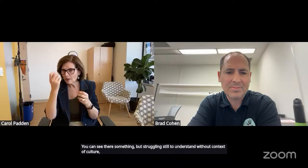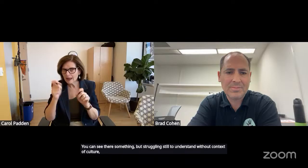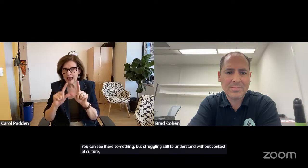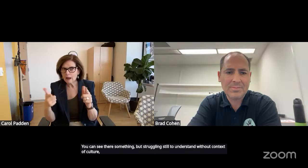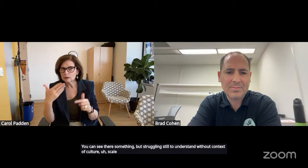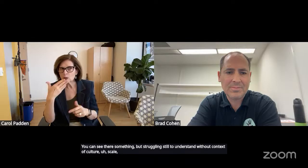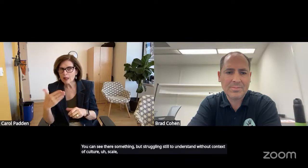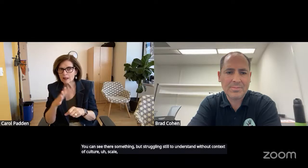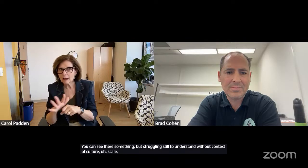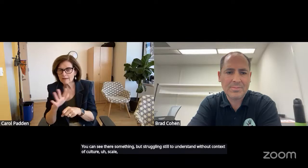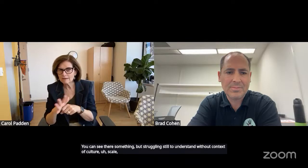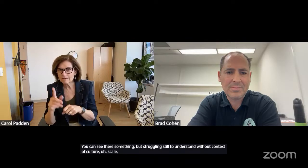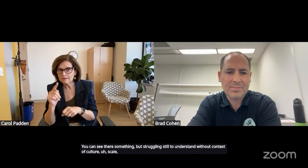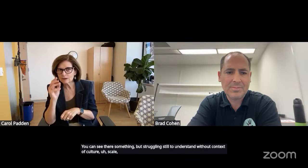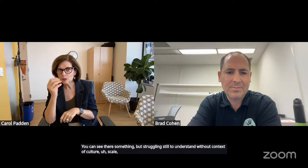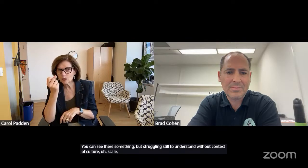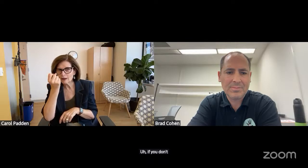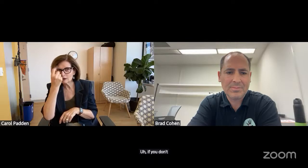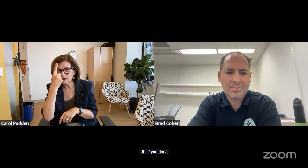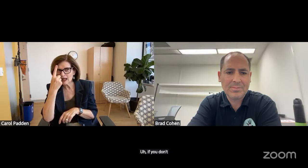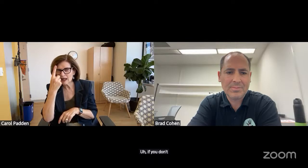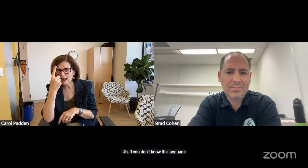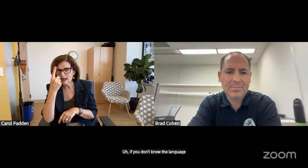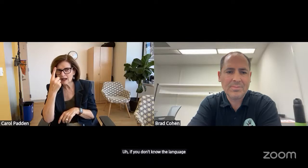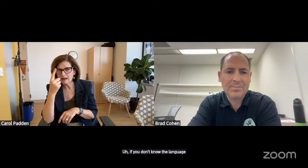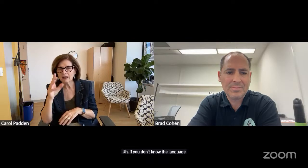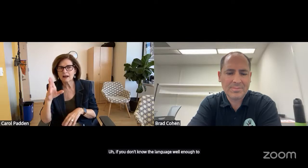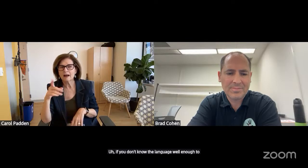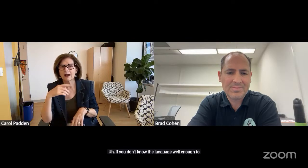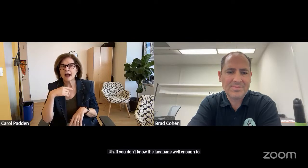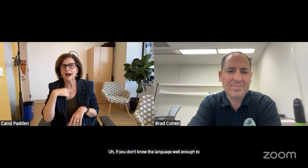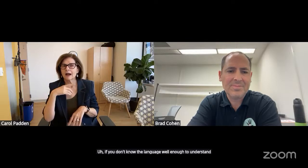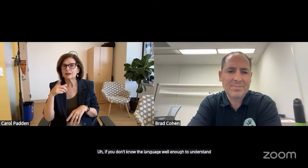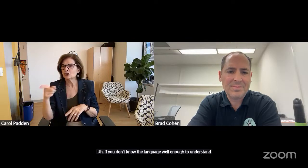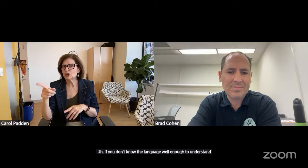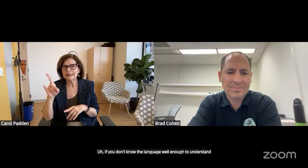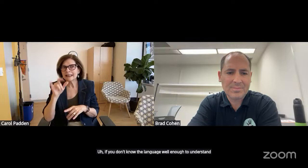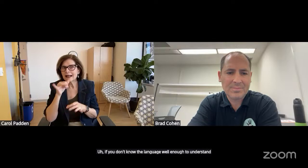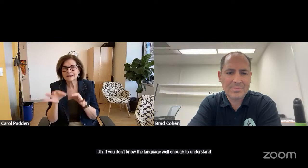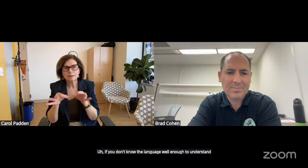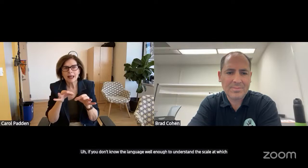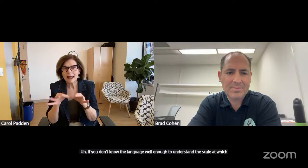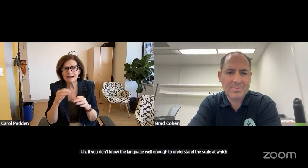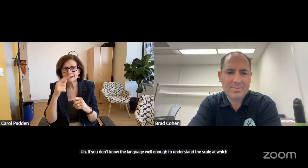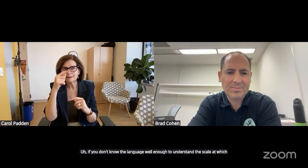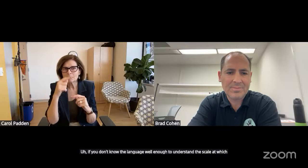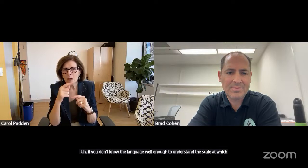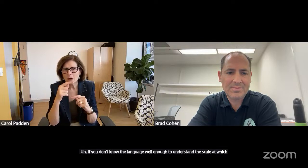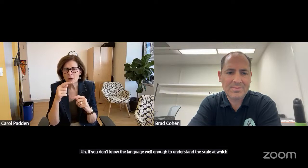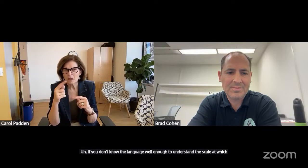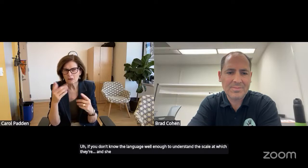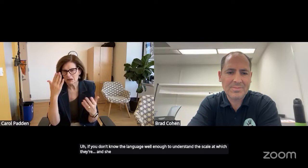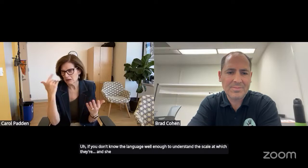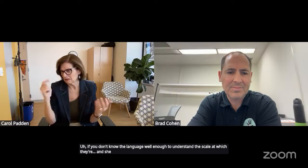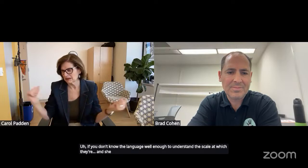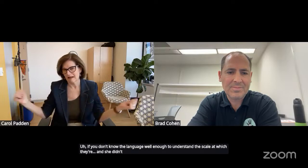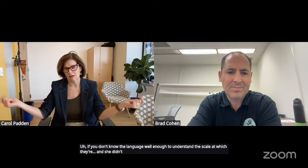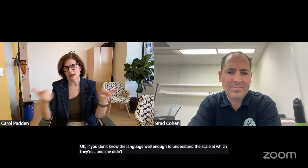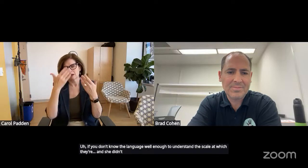scale. If you don't know the language well enough to understand the scale at which and she didn't explain